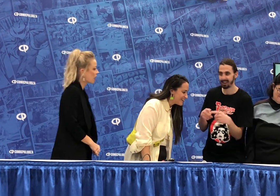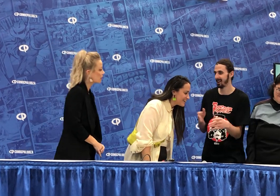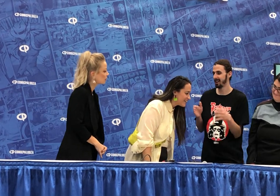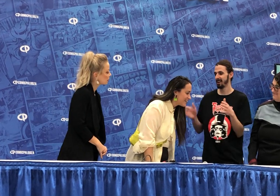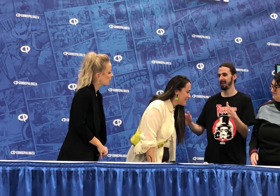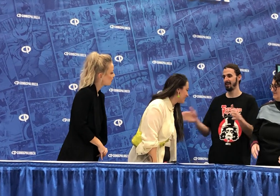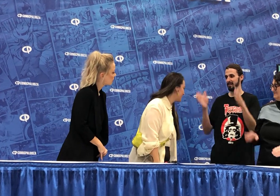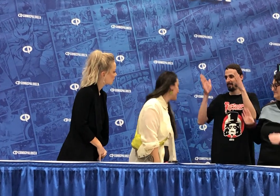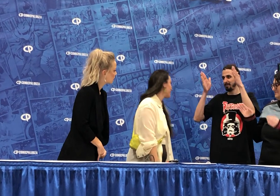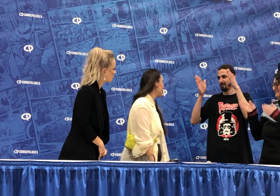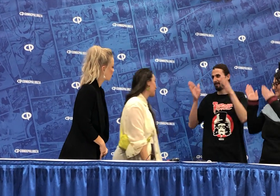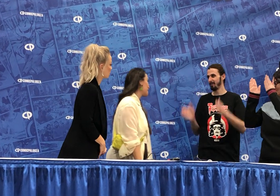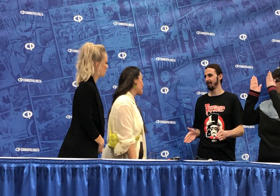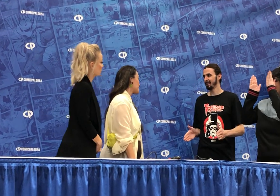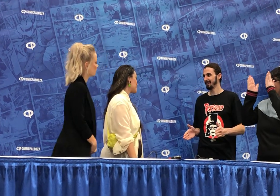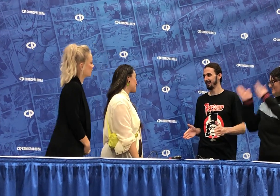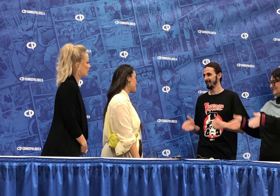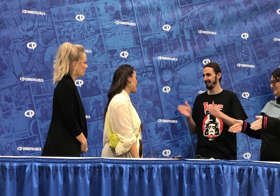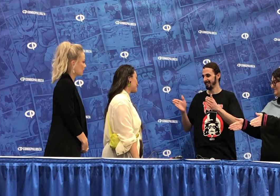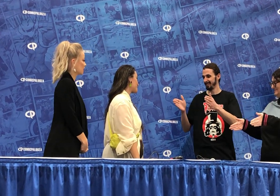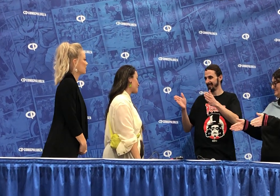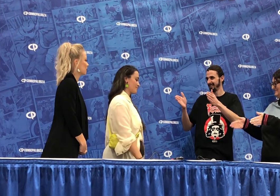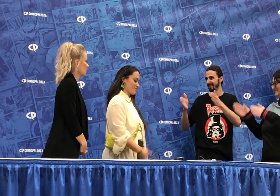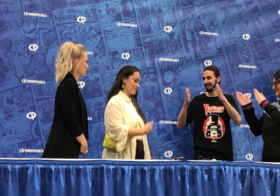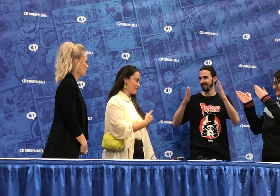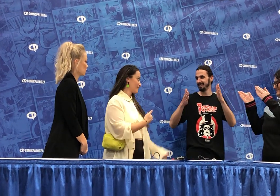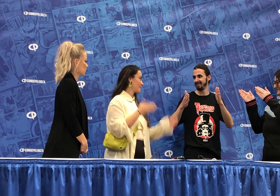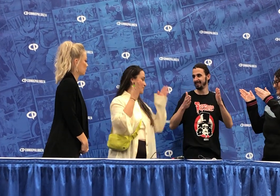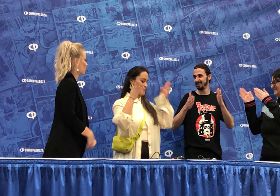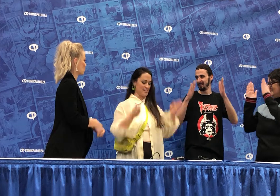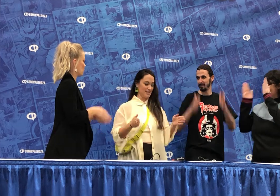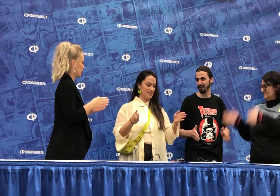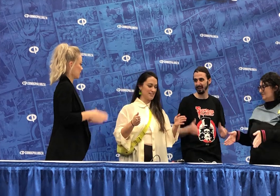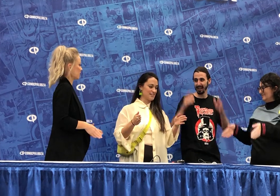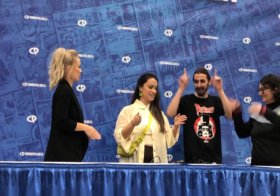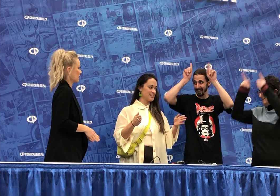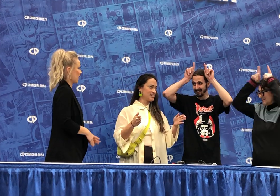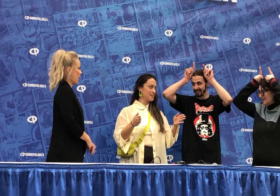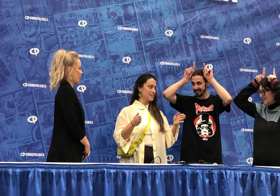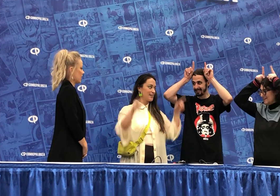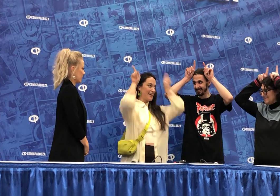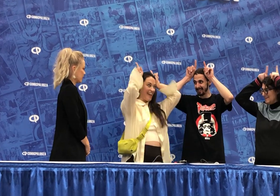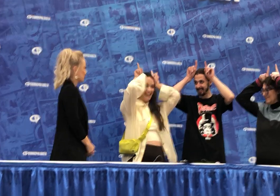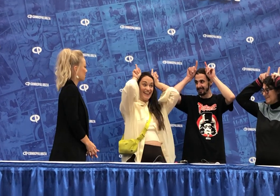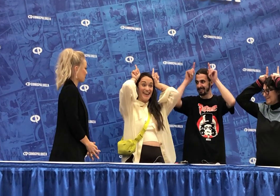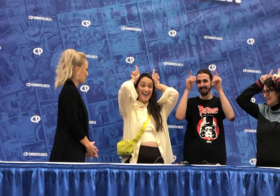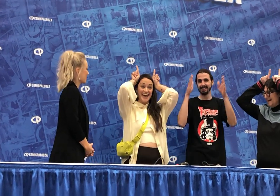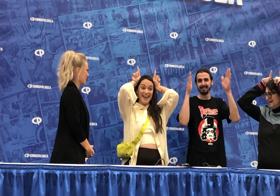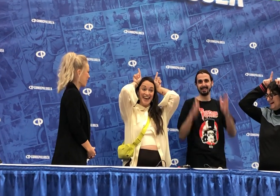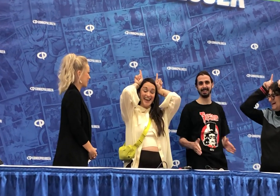And here, we're showing resident, like a person, resident, alien.